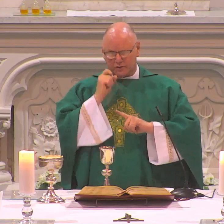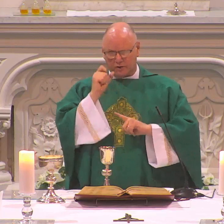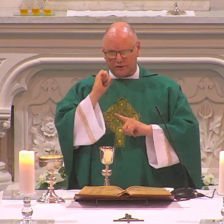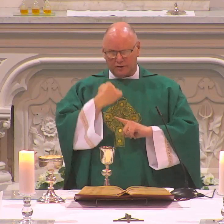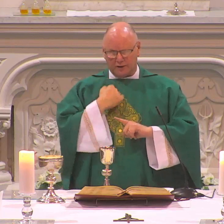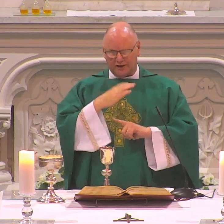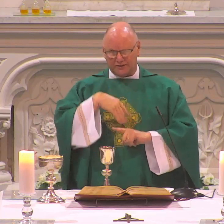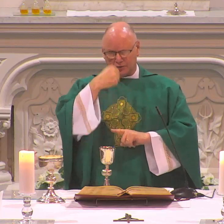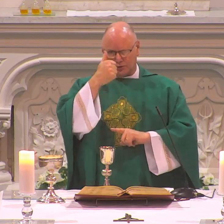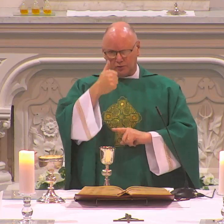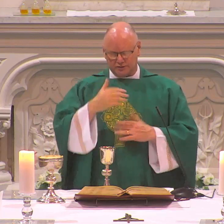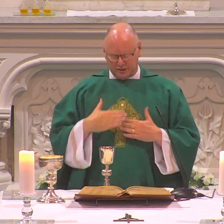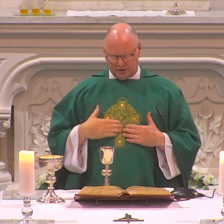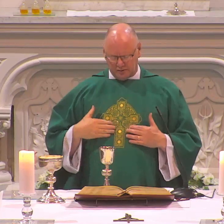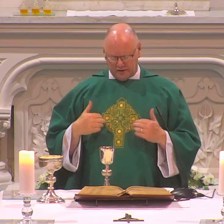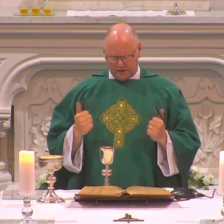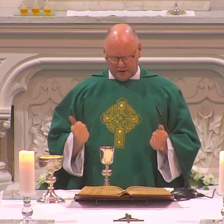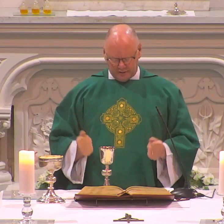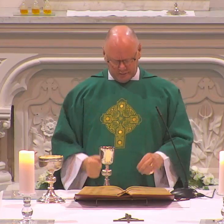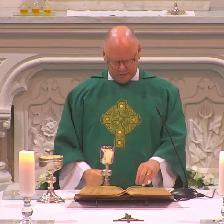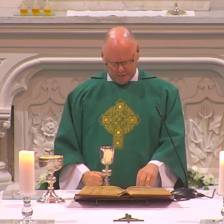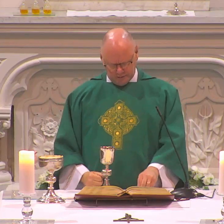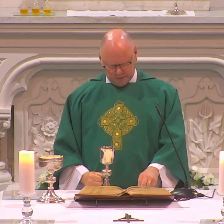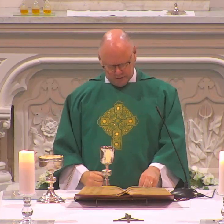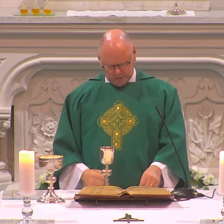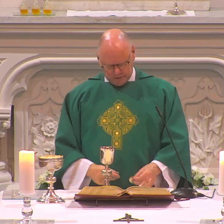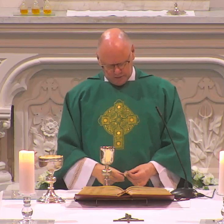the word, and my soul shall be healed.